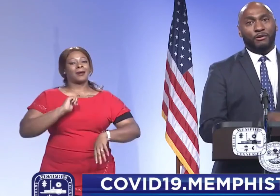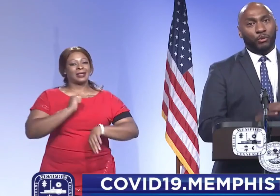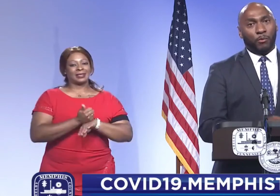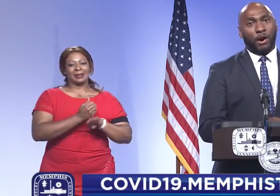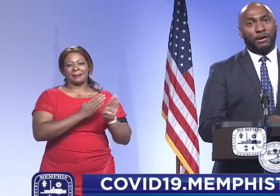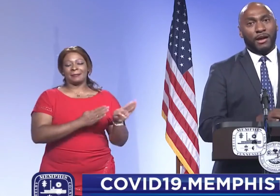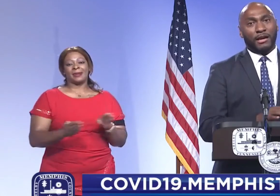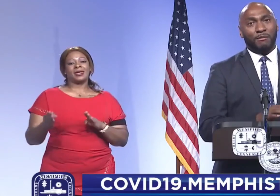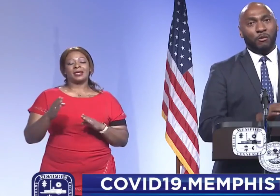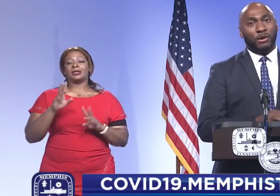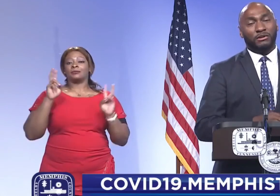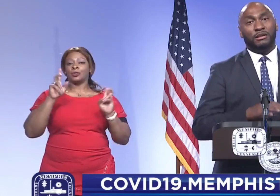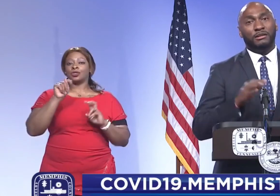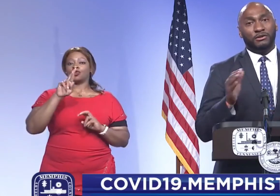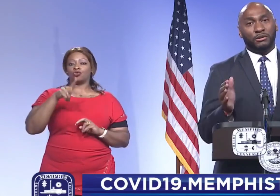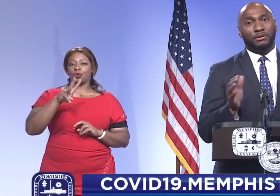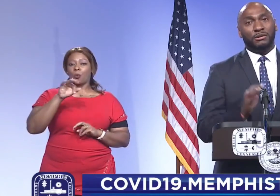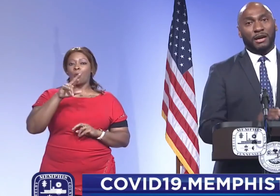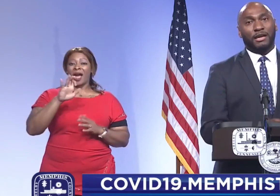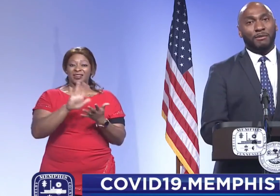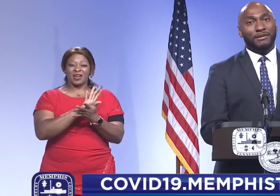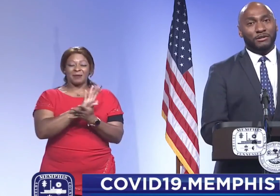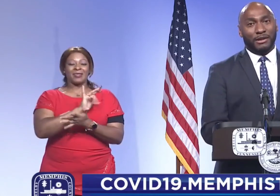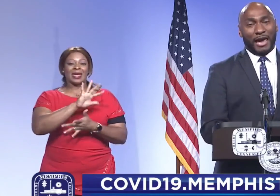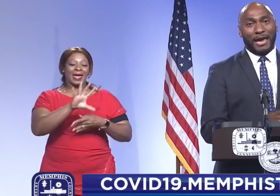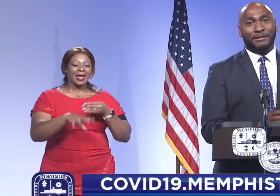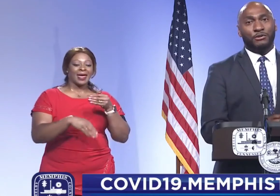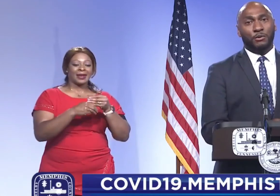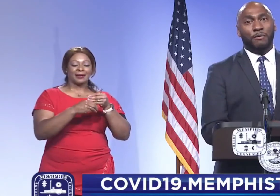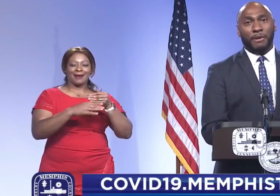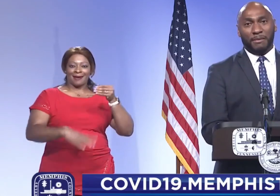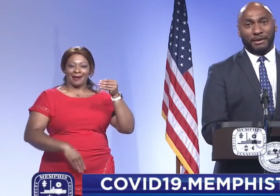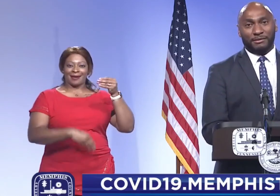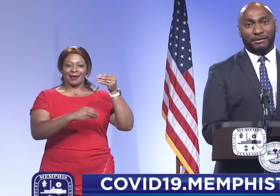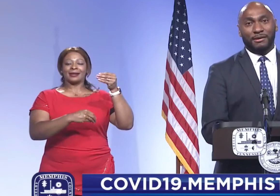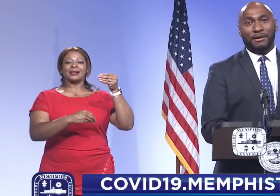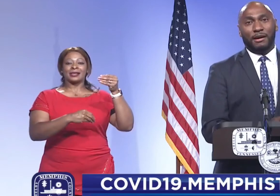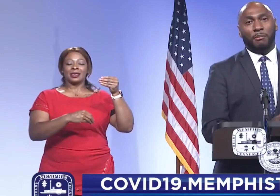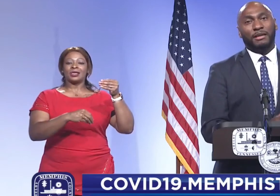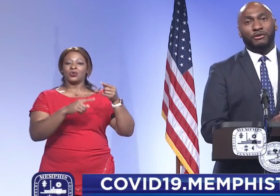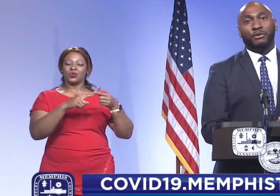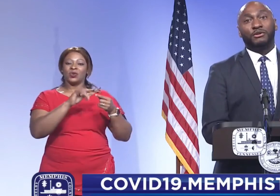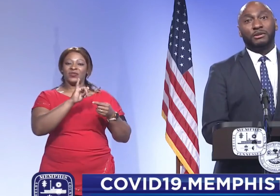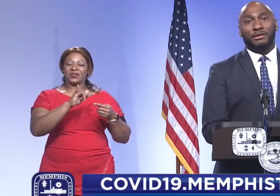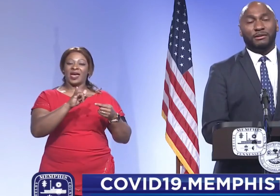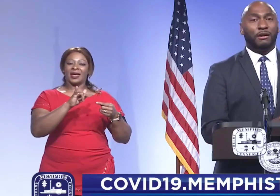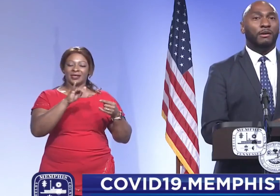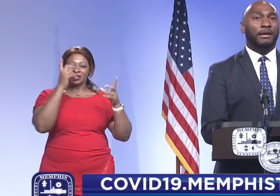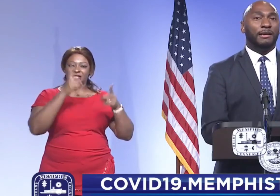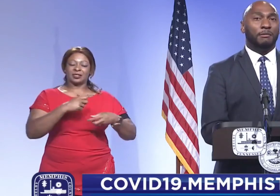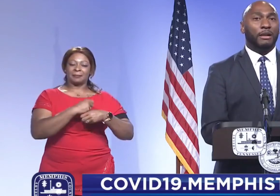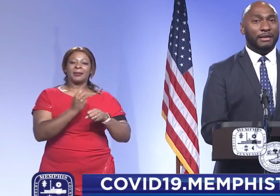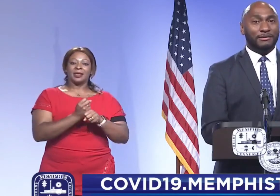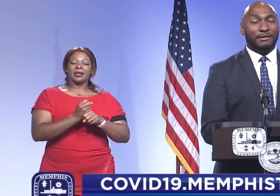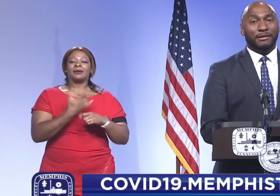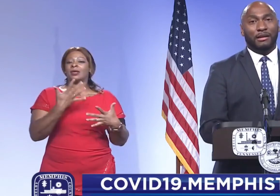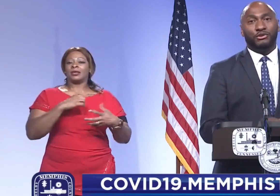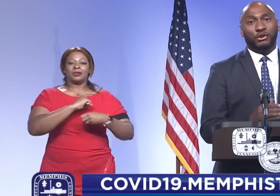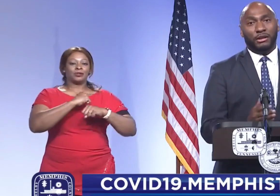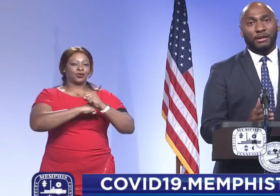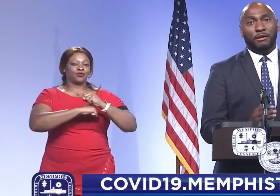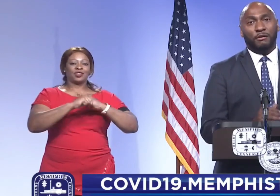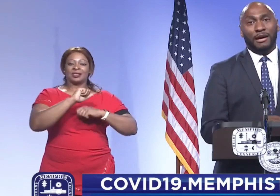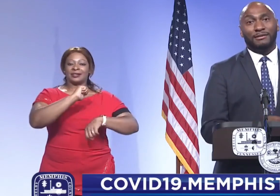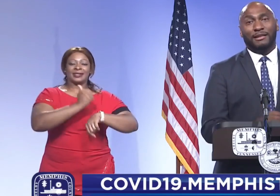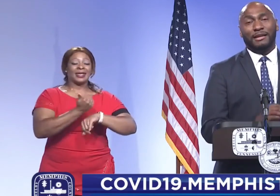The tripwire document was an additional document to add to the mix, but that structure is already in place should